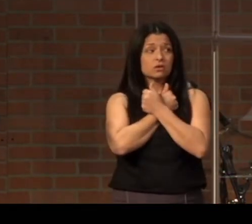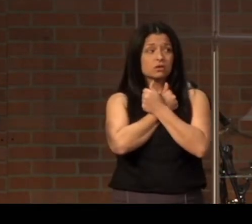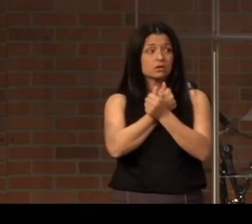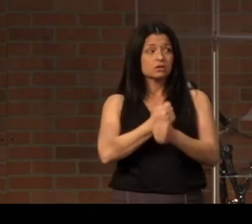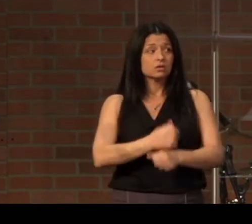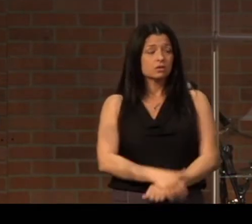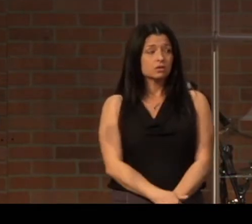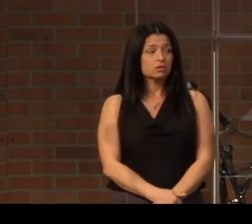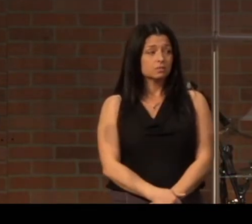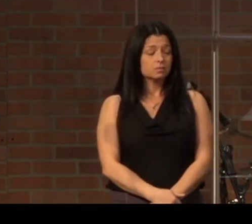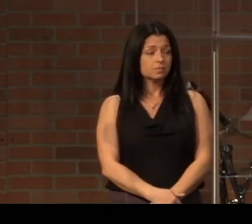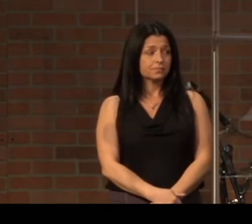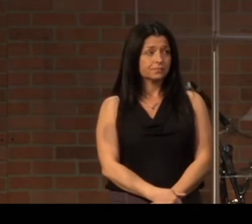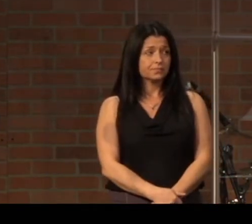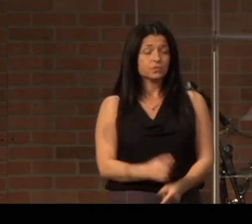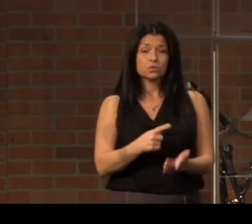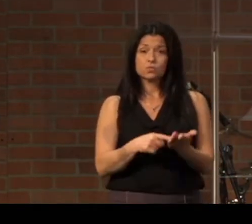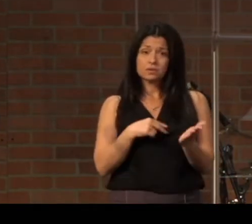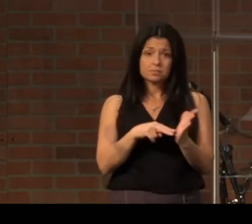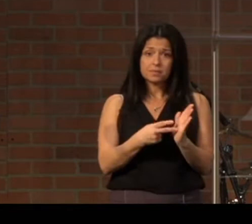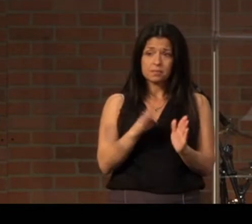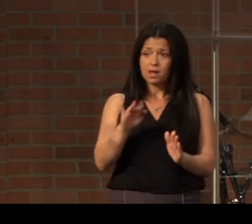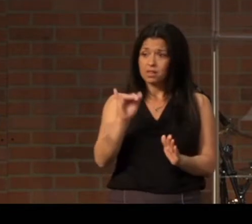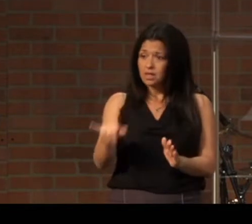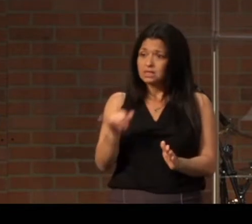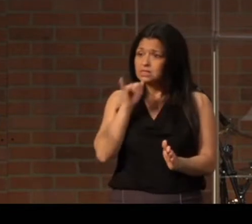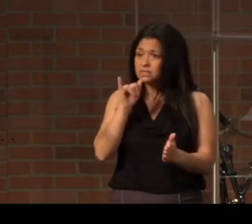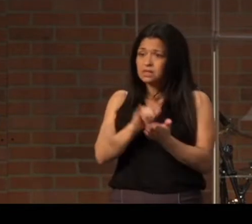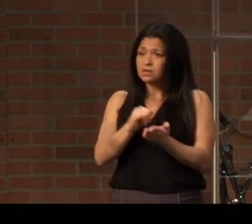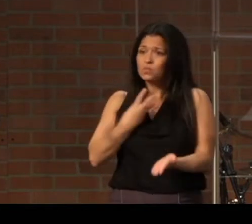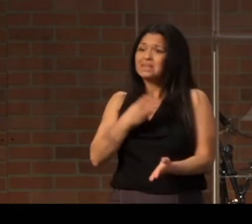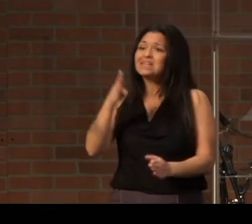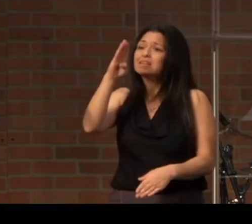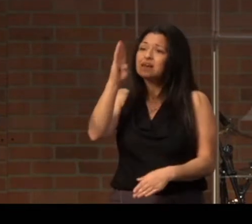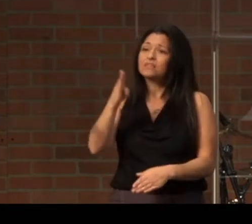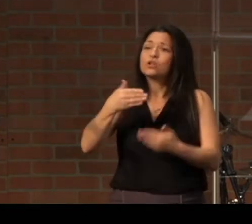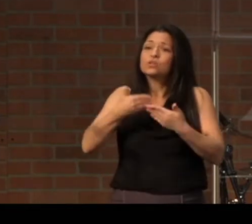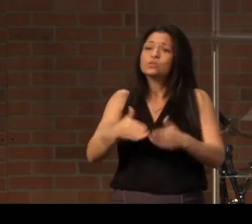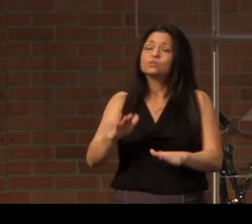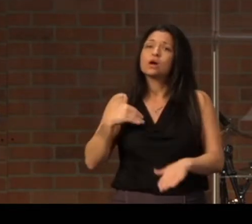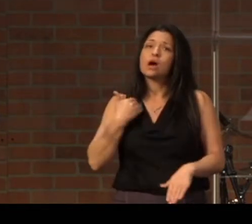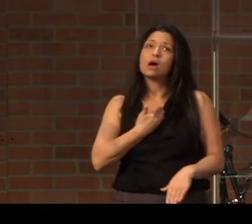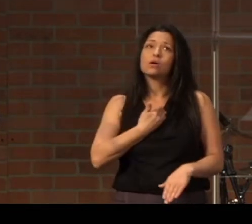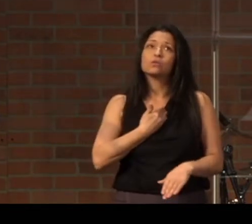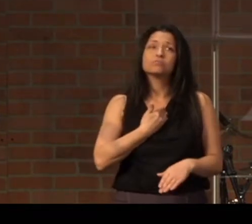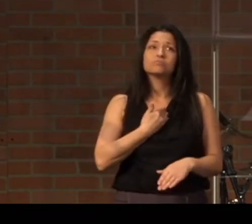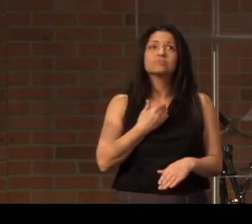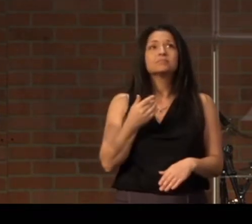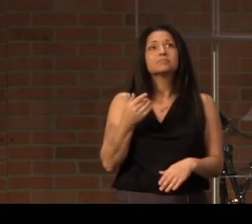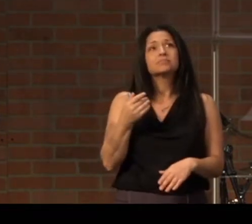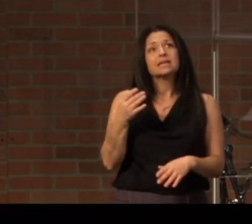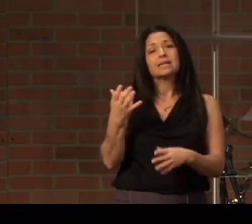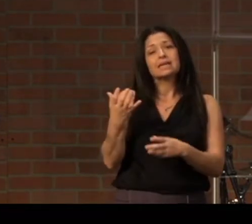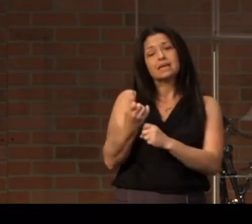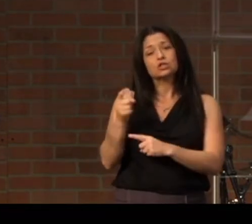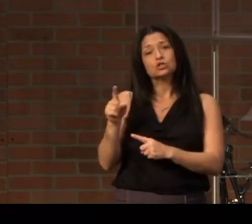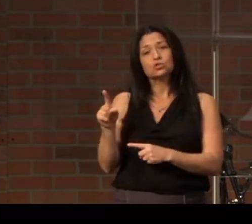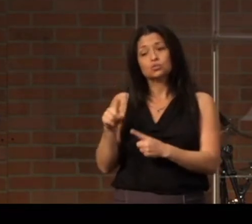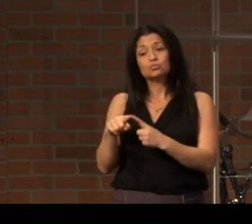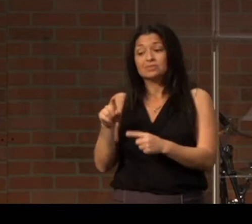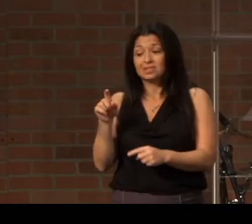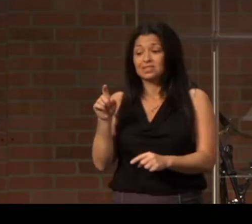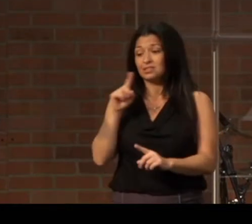first love. And what I mean by that is we never lose our get-tos and they become